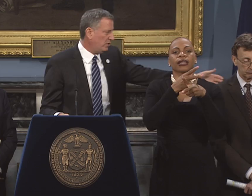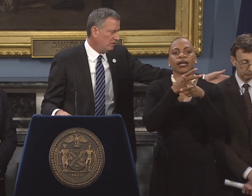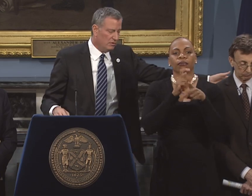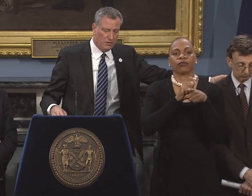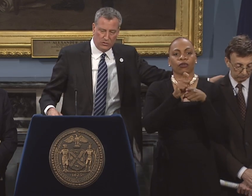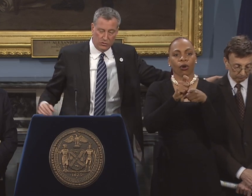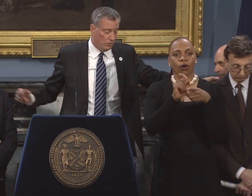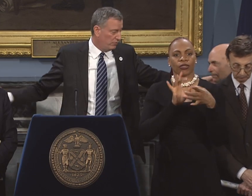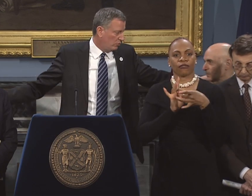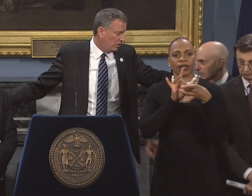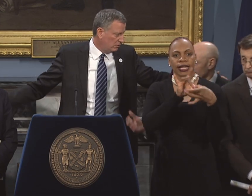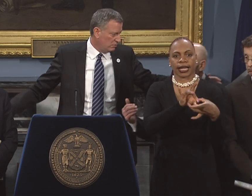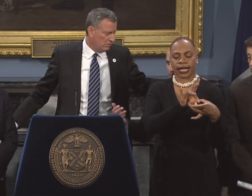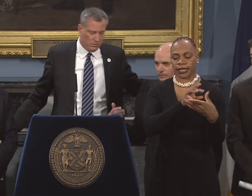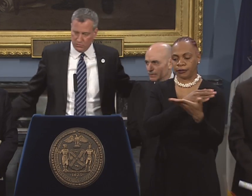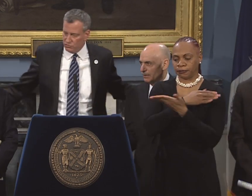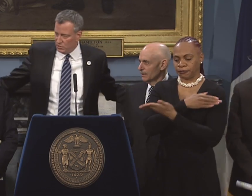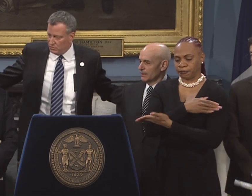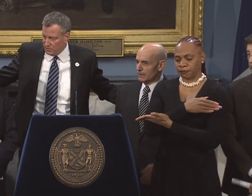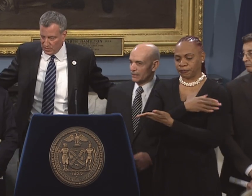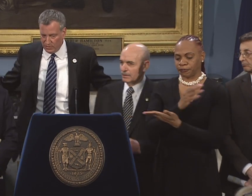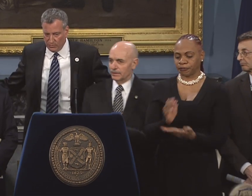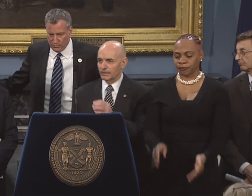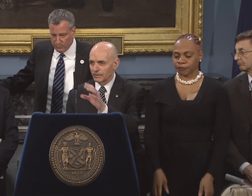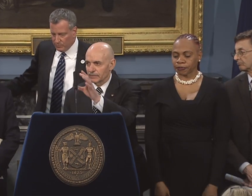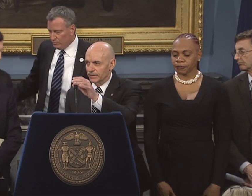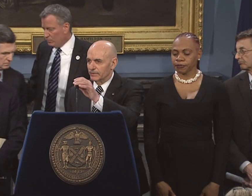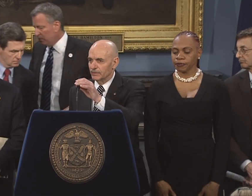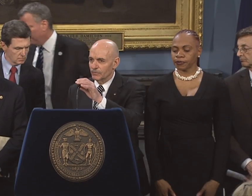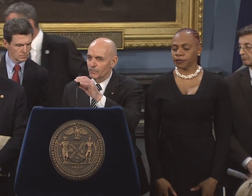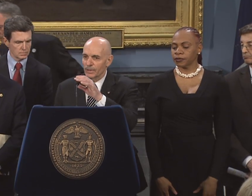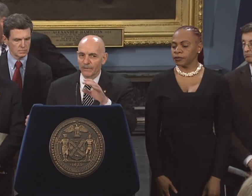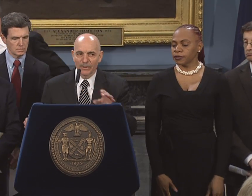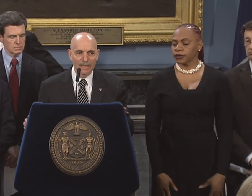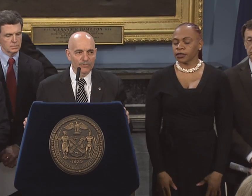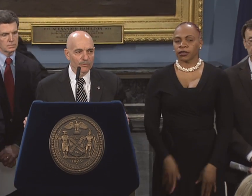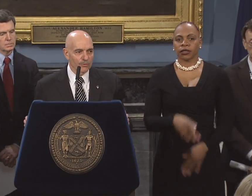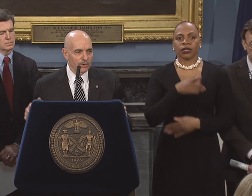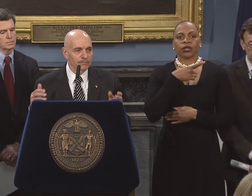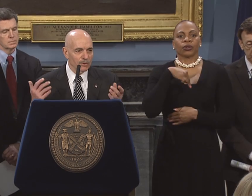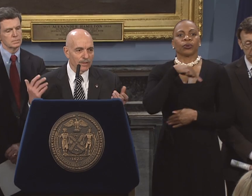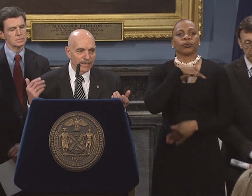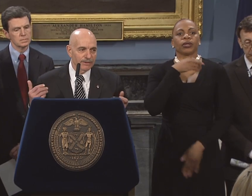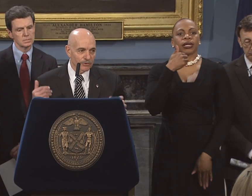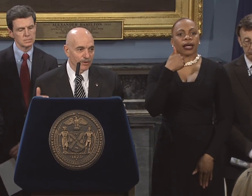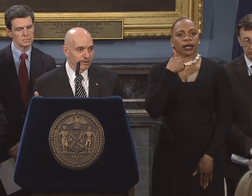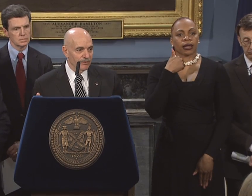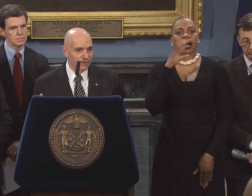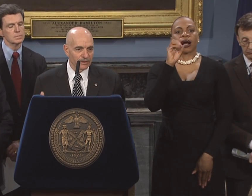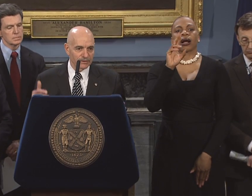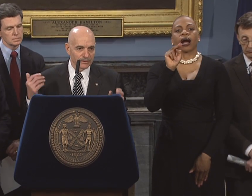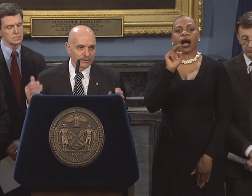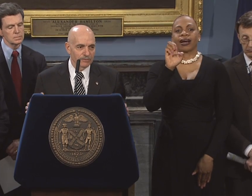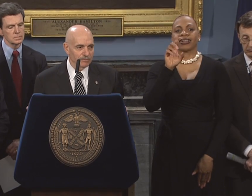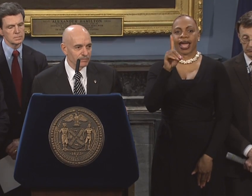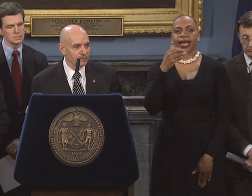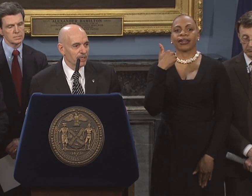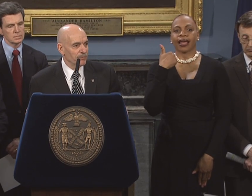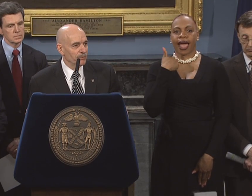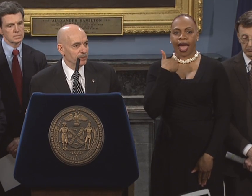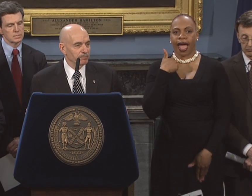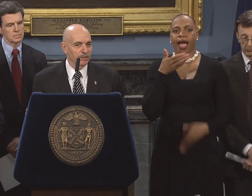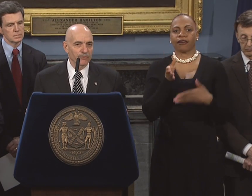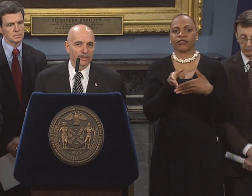either between you or, if you want, John, do it together. We have Con Ed has a criteria, and I'll let